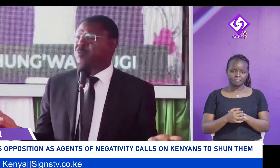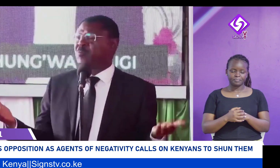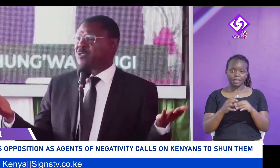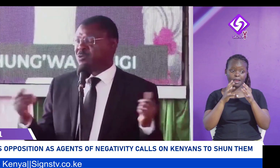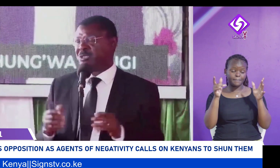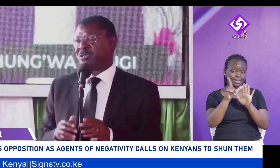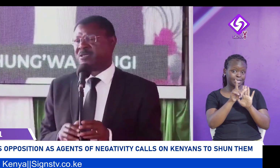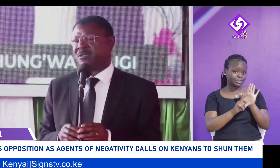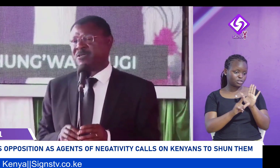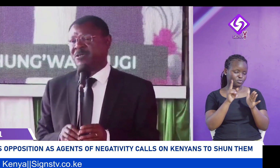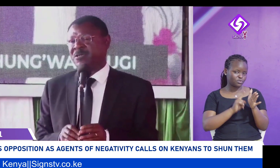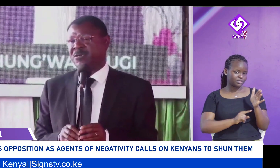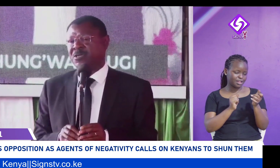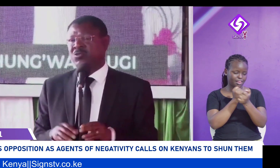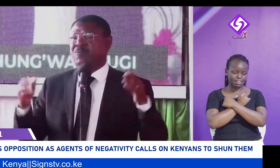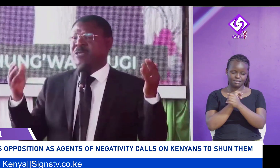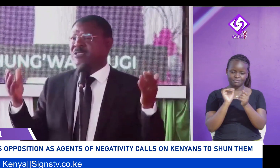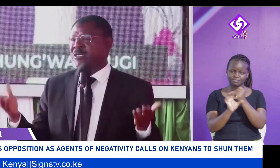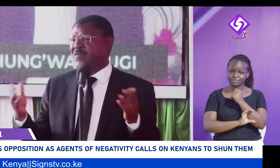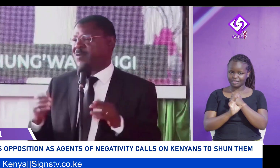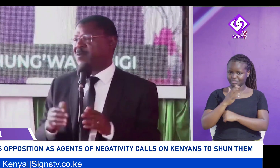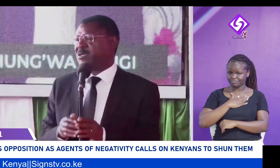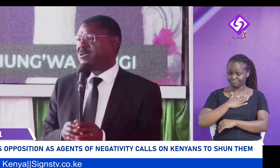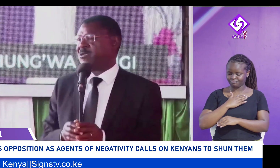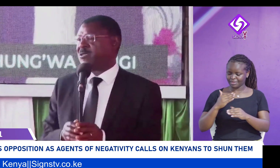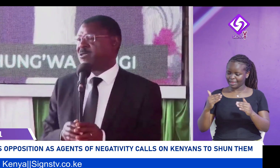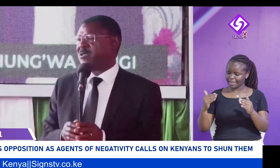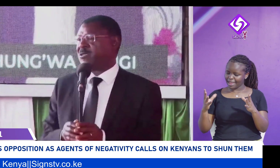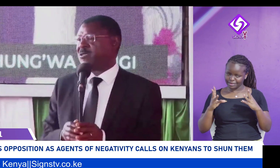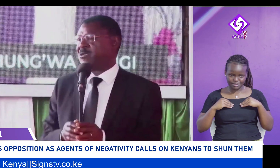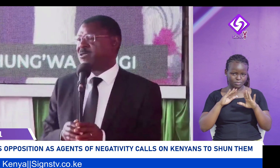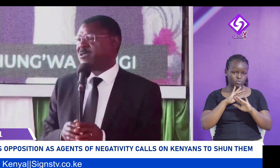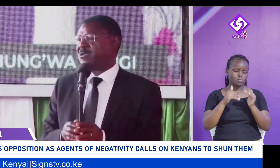is to be patriotic, to embrace everybody.